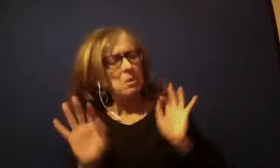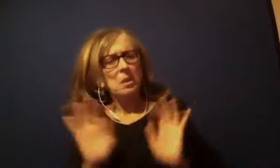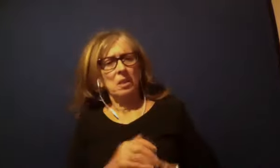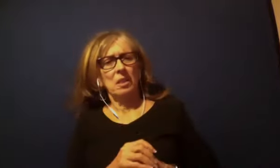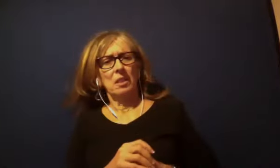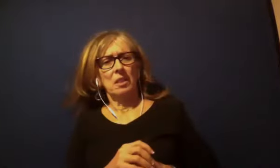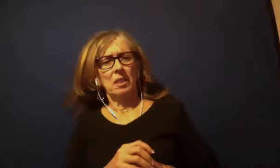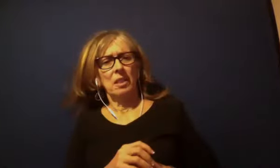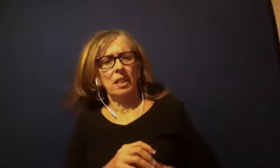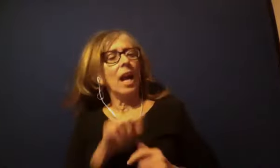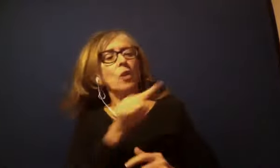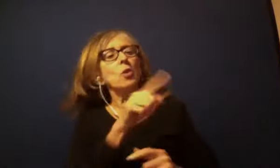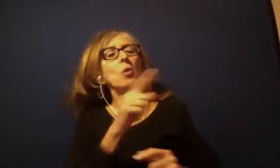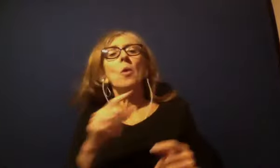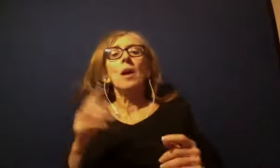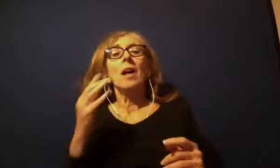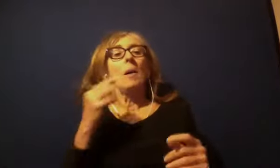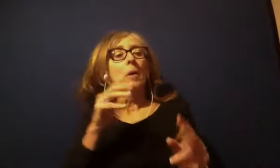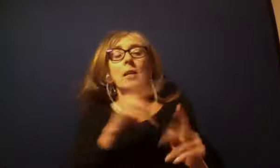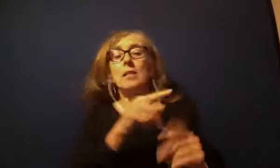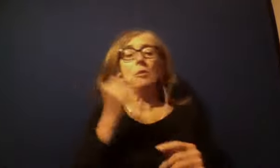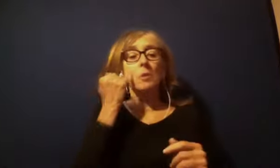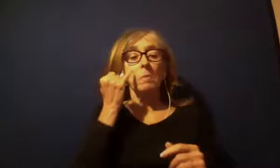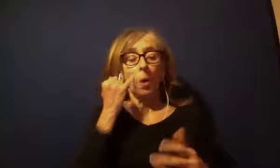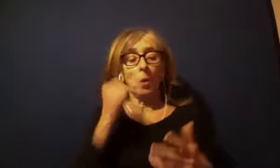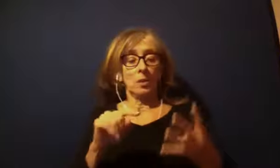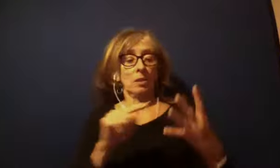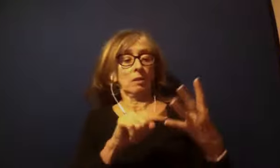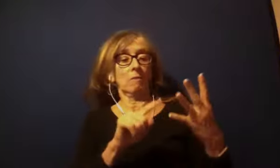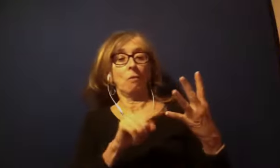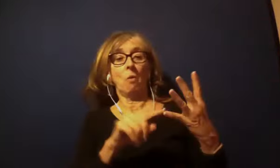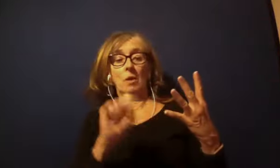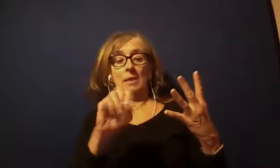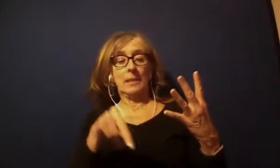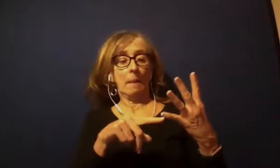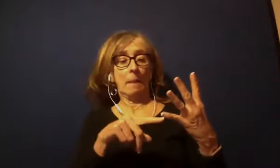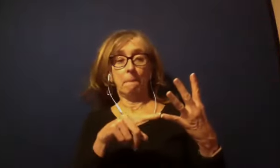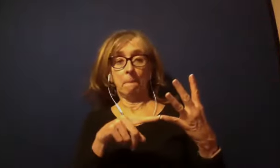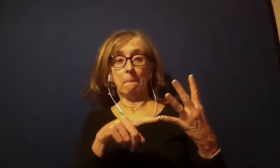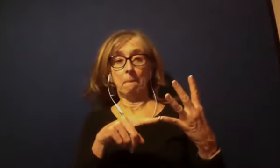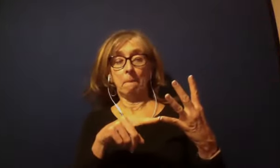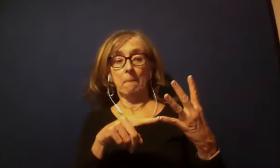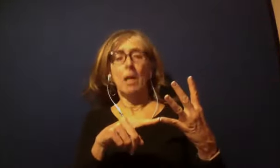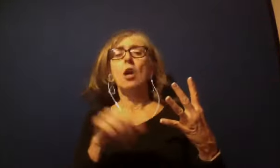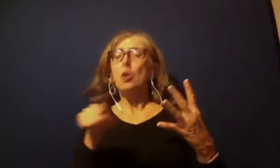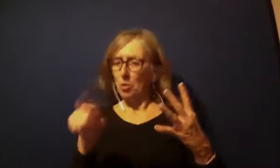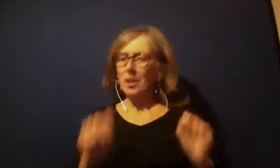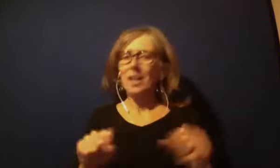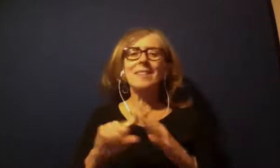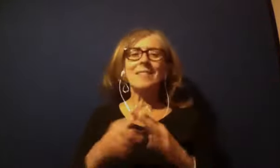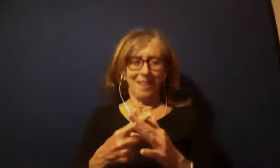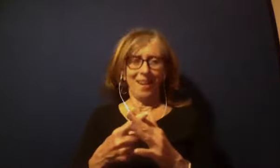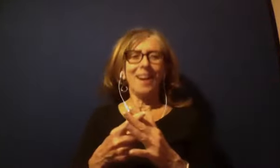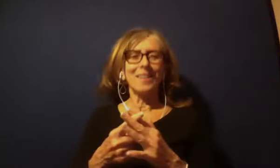and you only have to be one step ahead of them. So once you're into 4, you can start sponsoring people, because they're never going to catch you after that, so